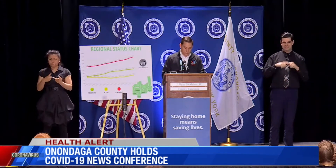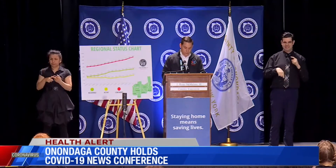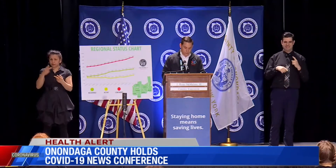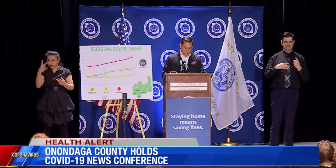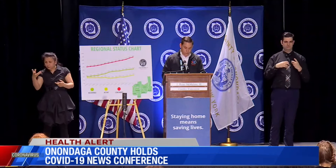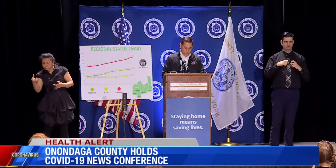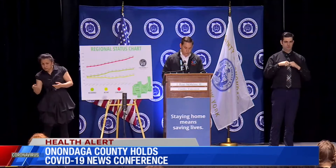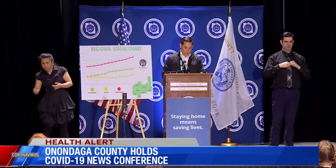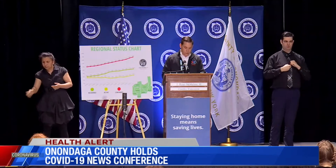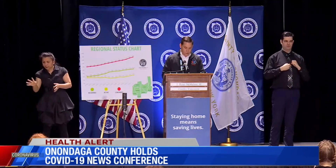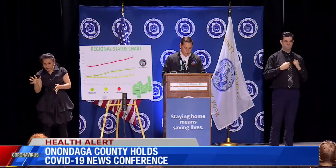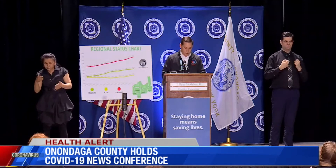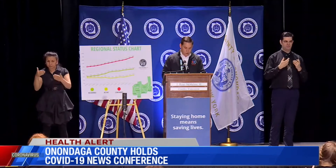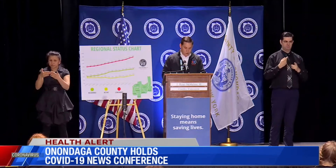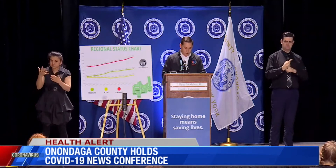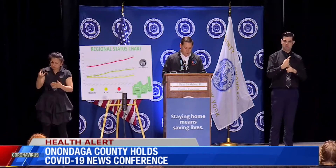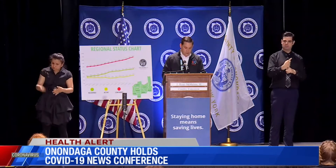neighbors.